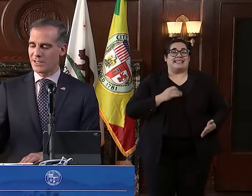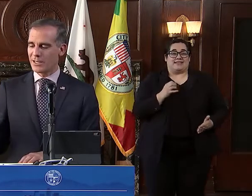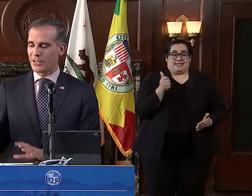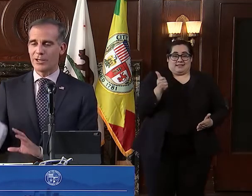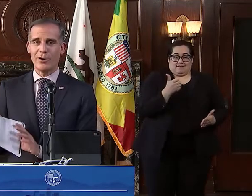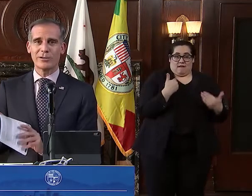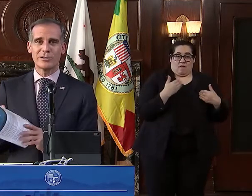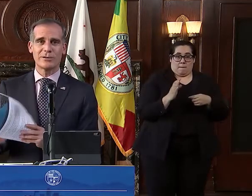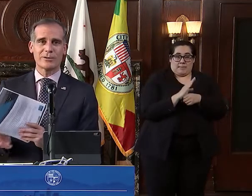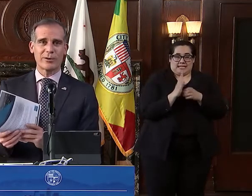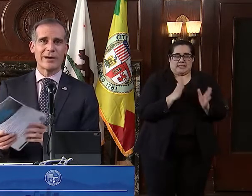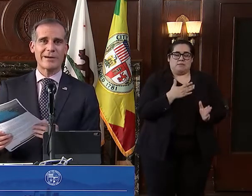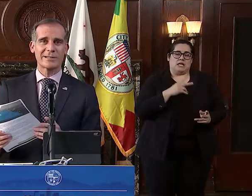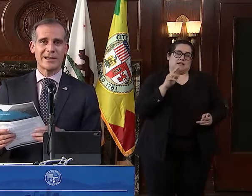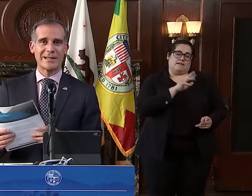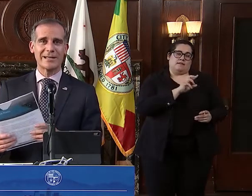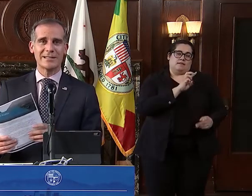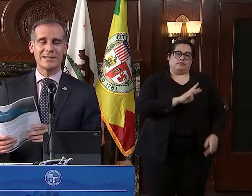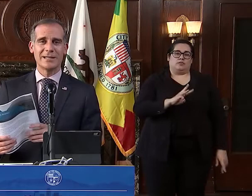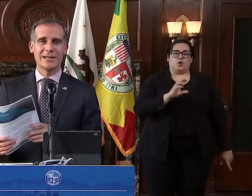business, go to